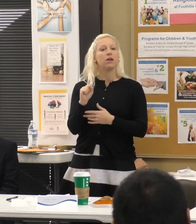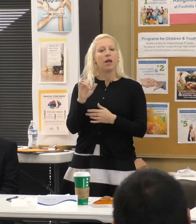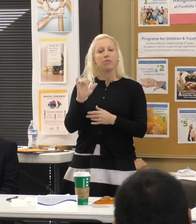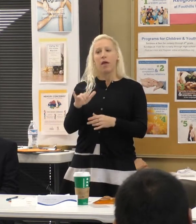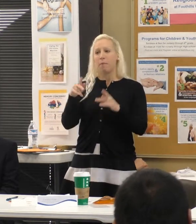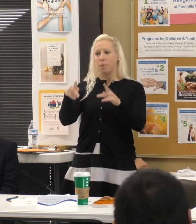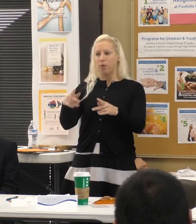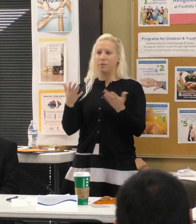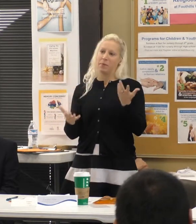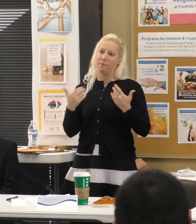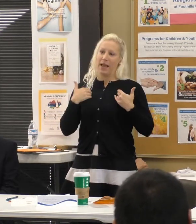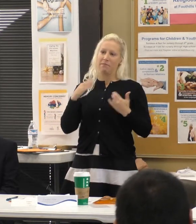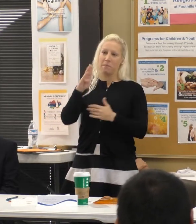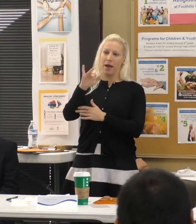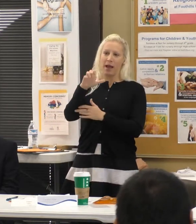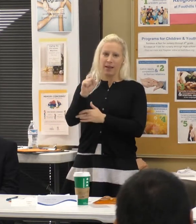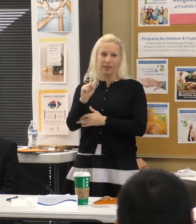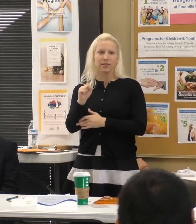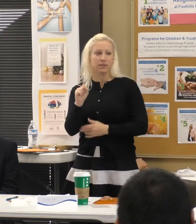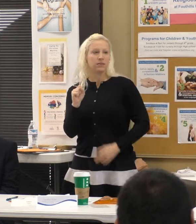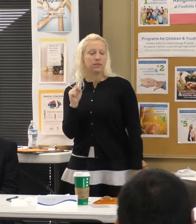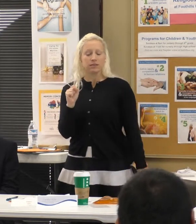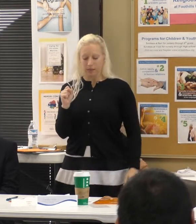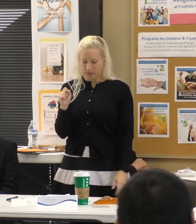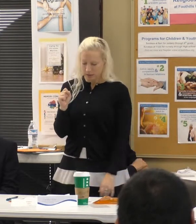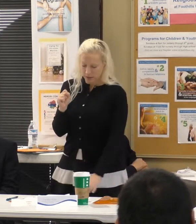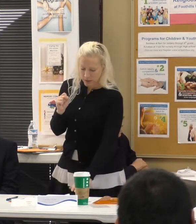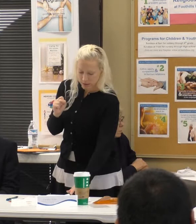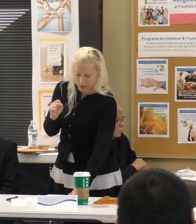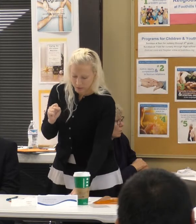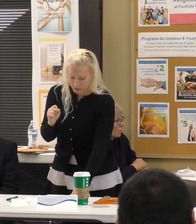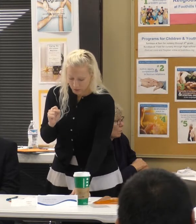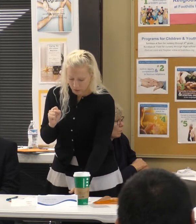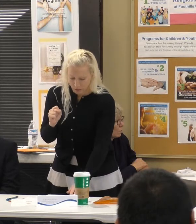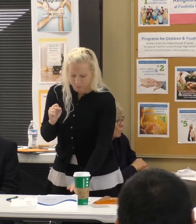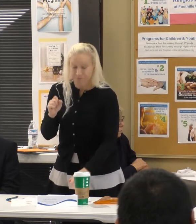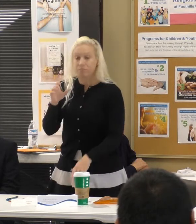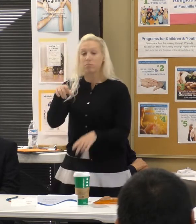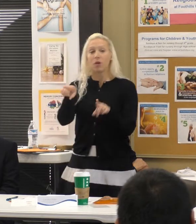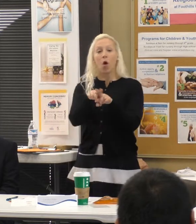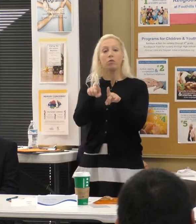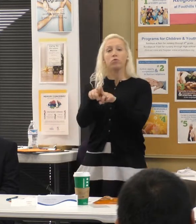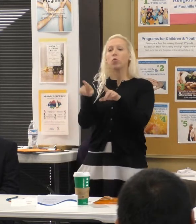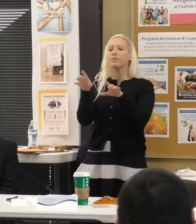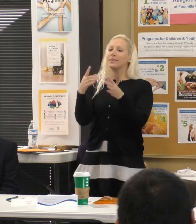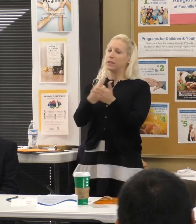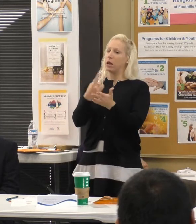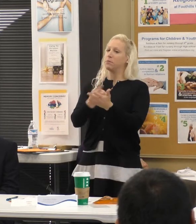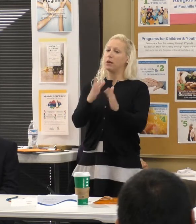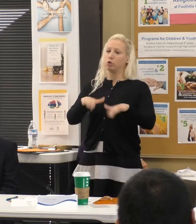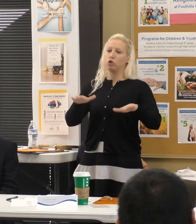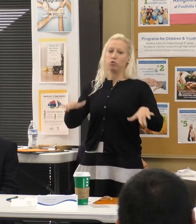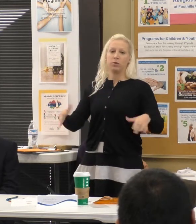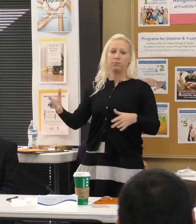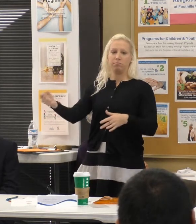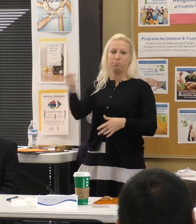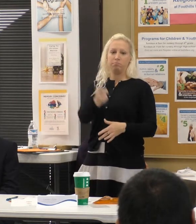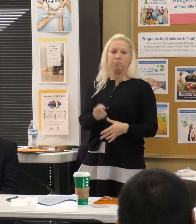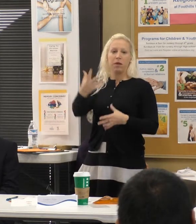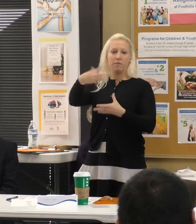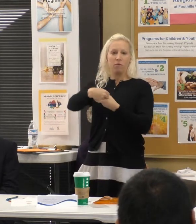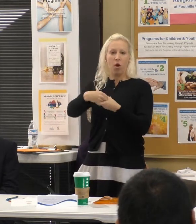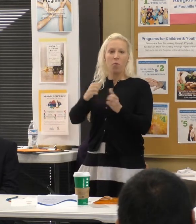hire a certified interpreter. That person doesn't have any bias involved with the situation.